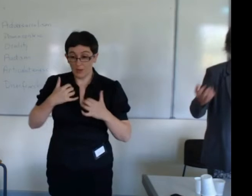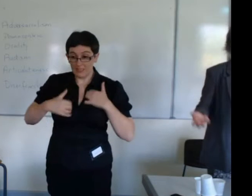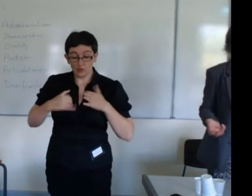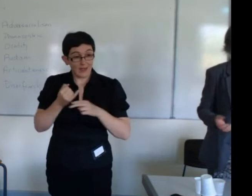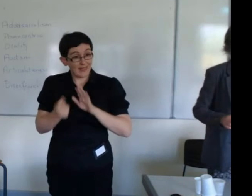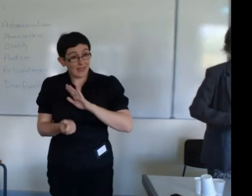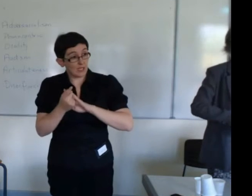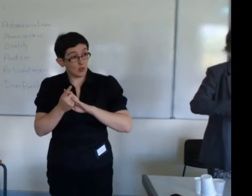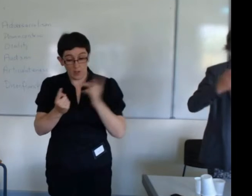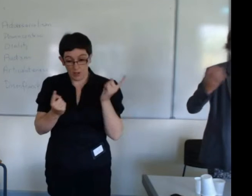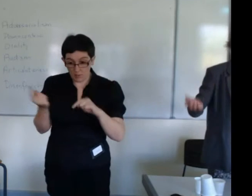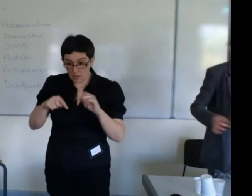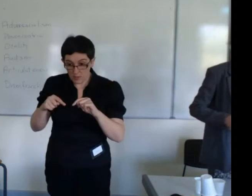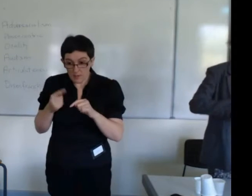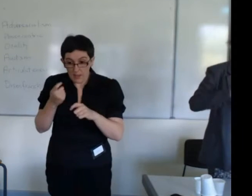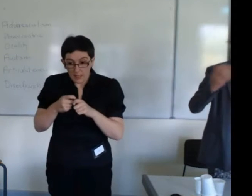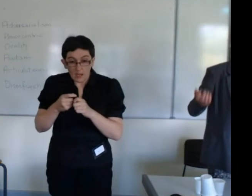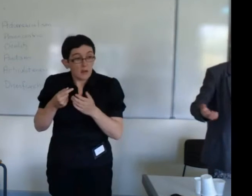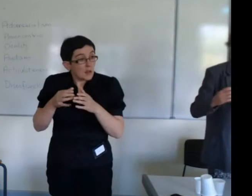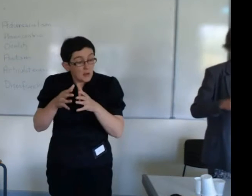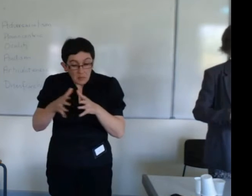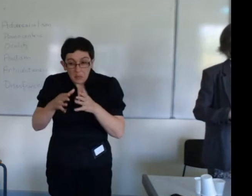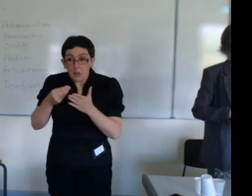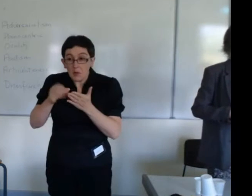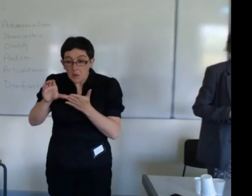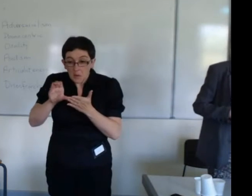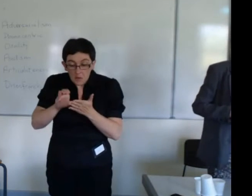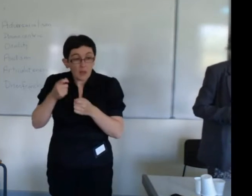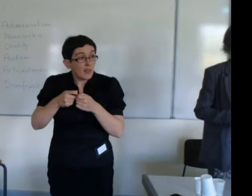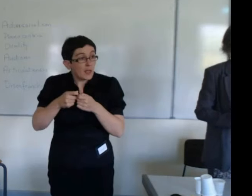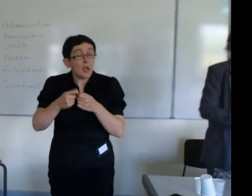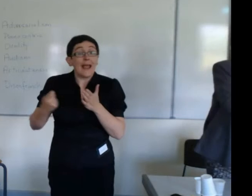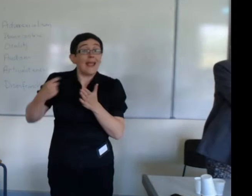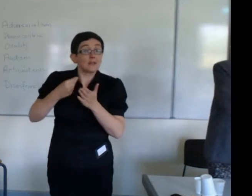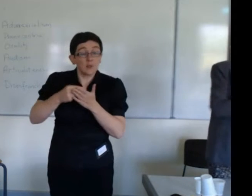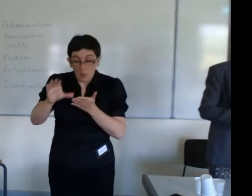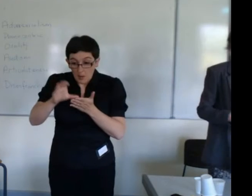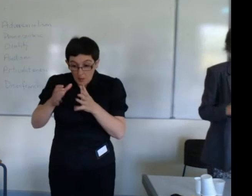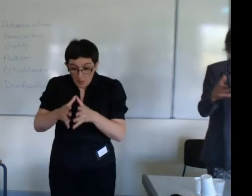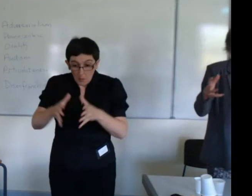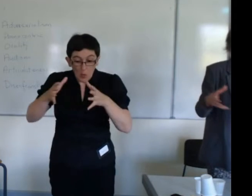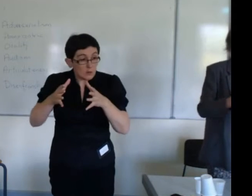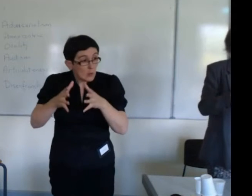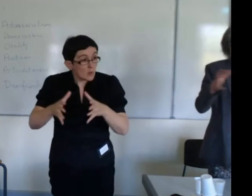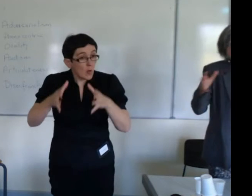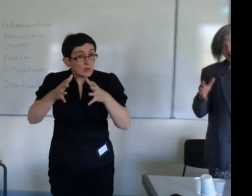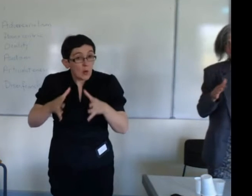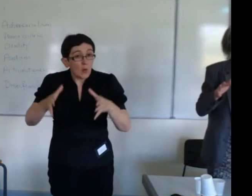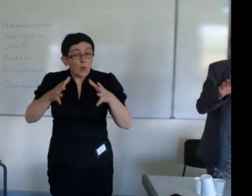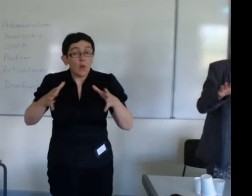to develop a service and get a little bit of money, and it grows. And if they can get a bit of money to do this, that bit grows a bit. And so it's always kind of a